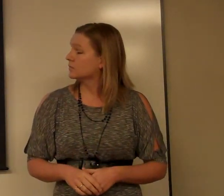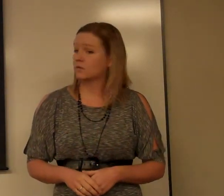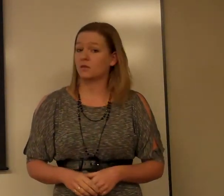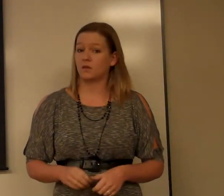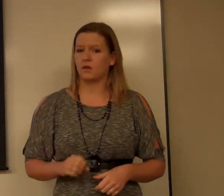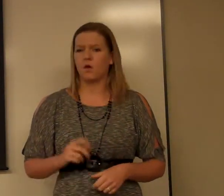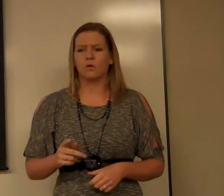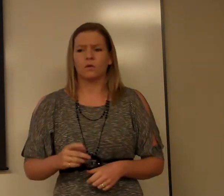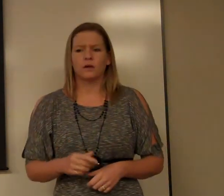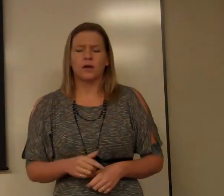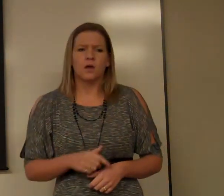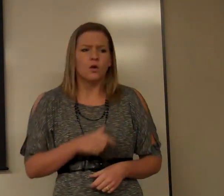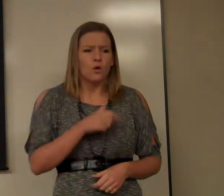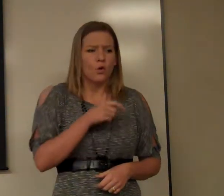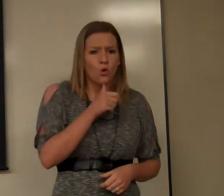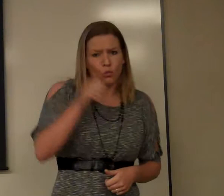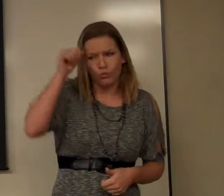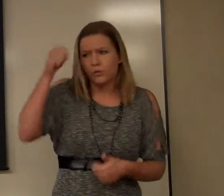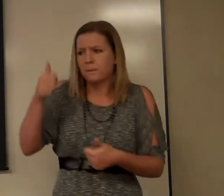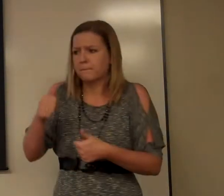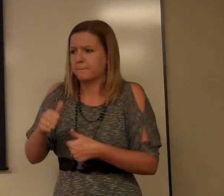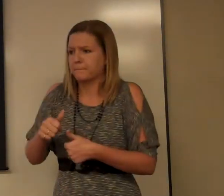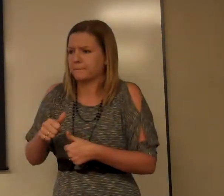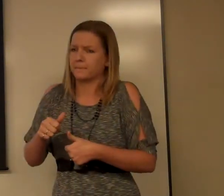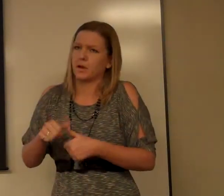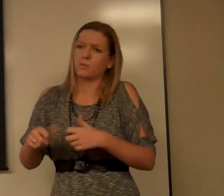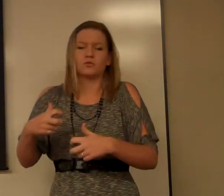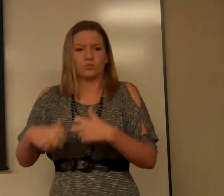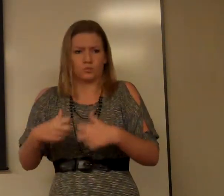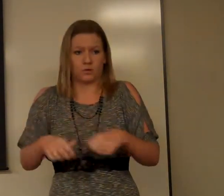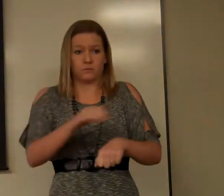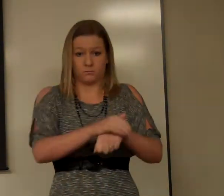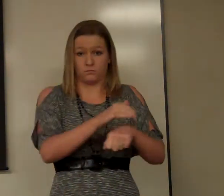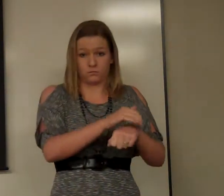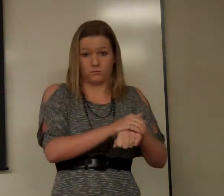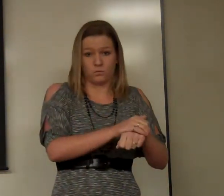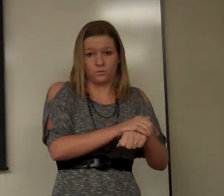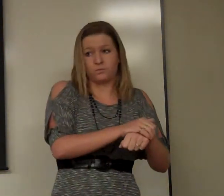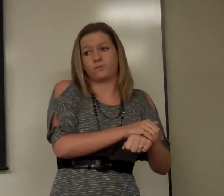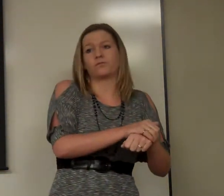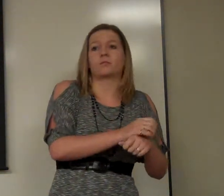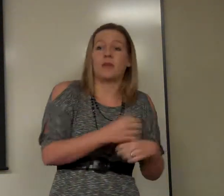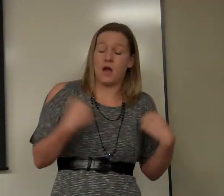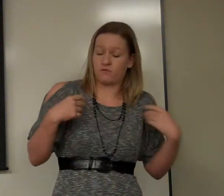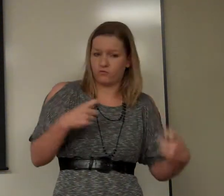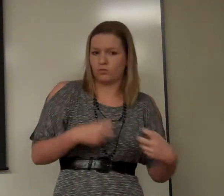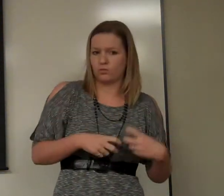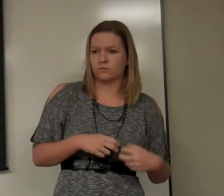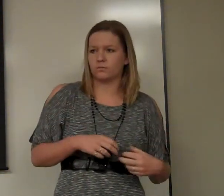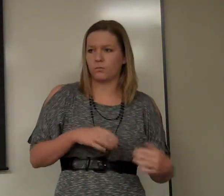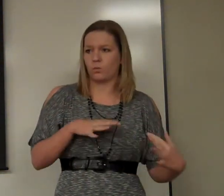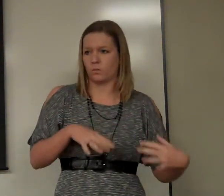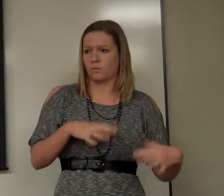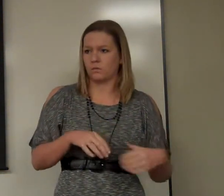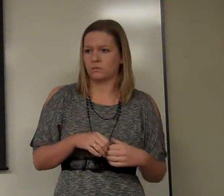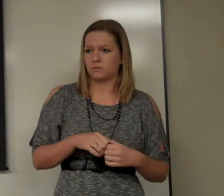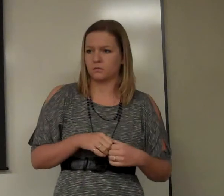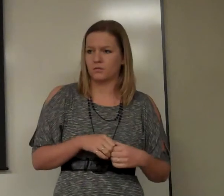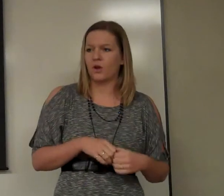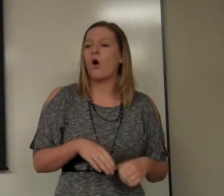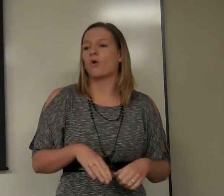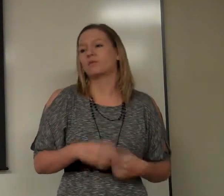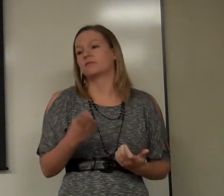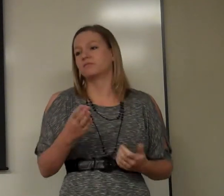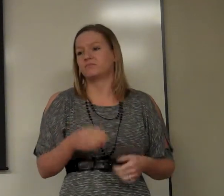Okay, does anyone remember a problem that Great Britain was having in the war? They had 2 major problems.